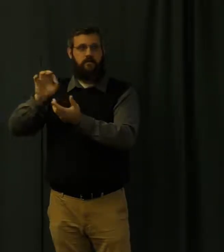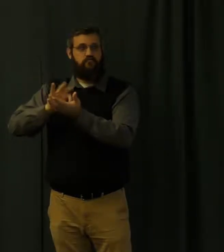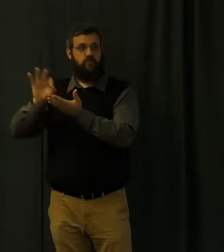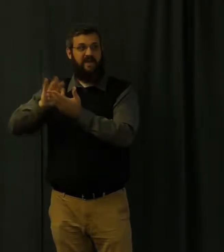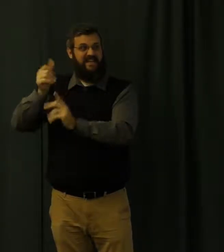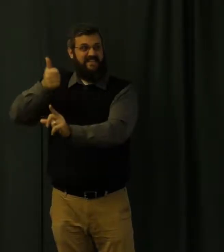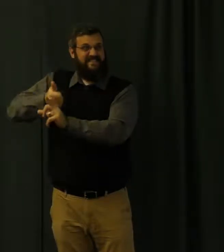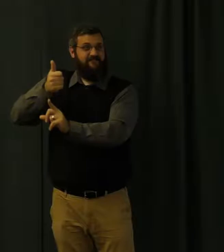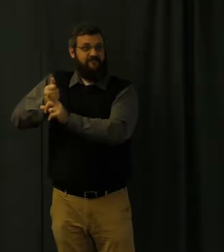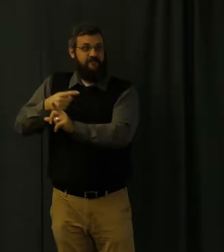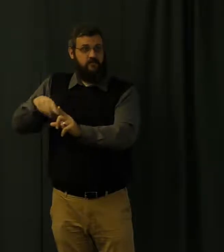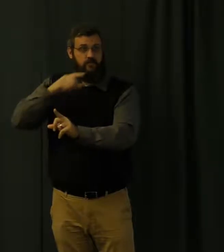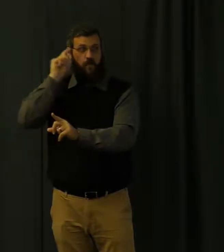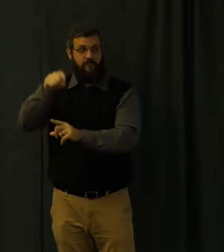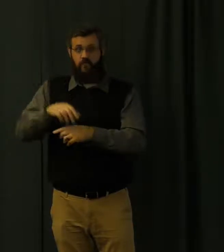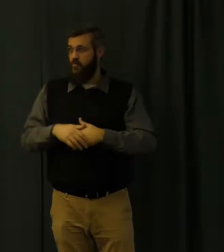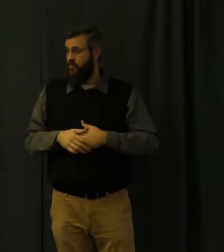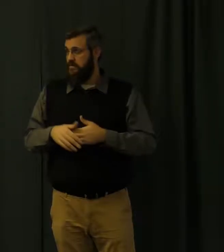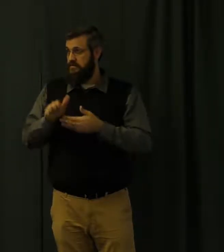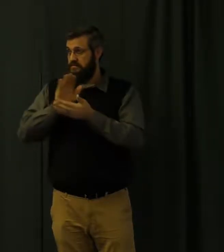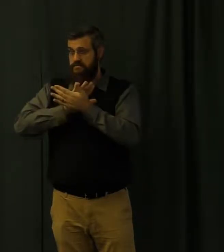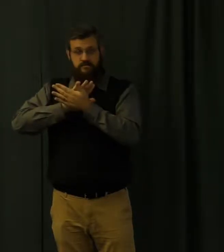real nice.